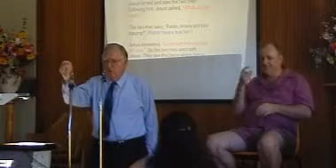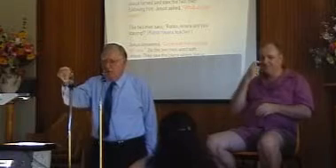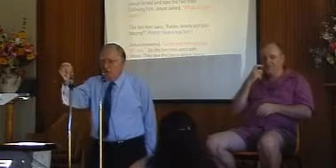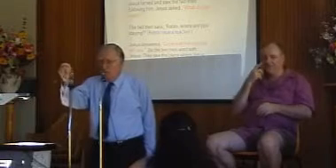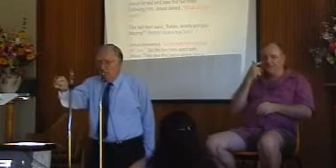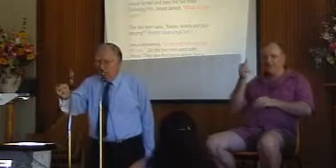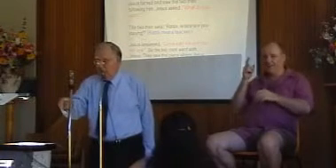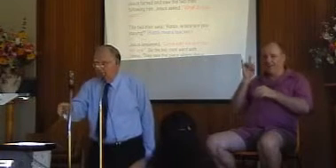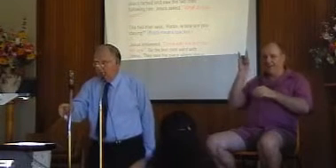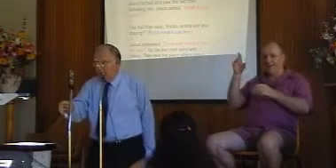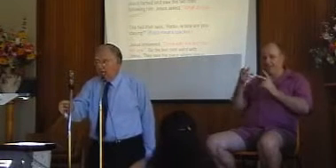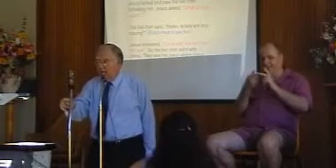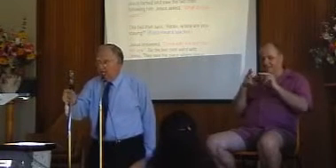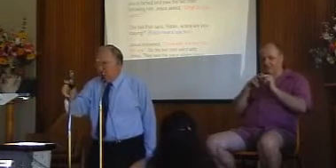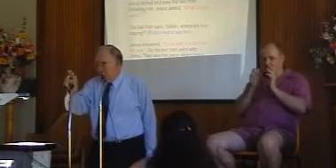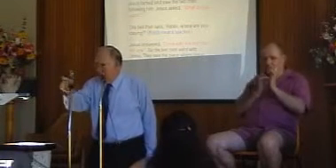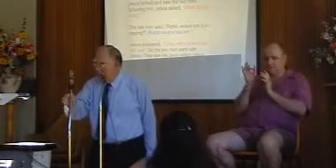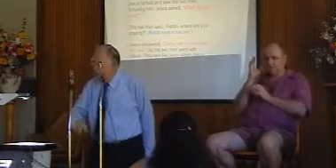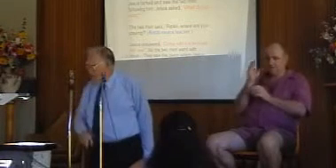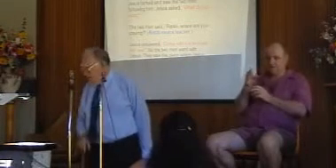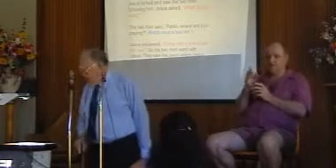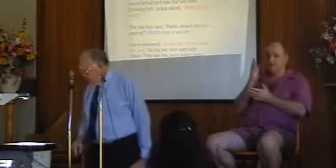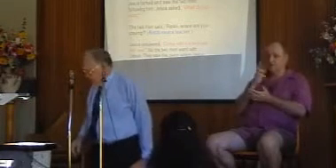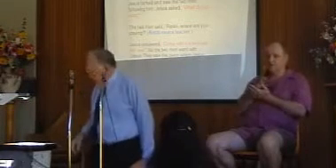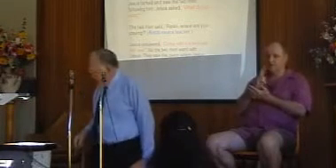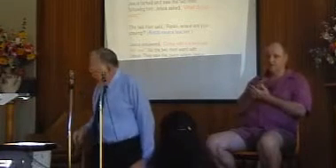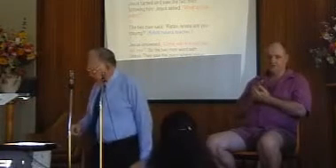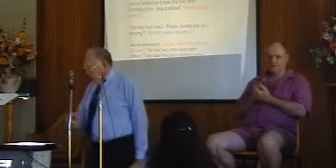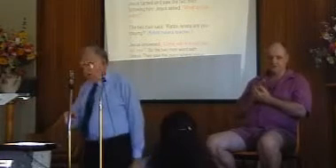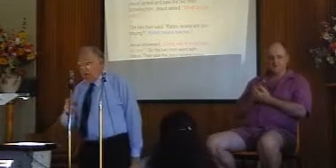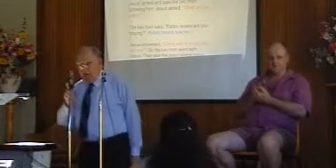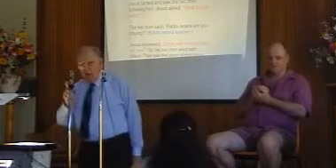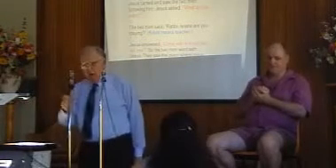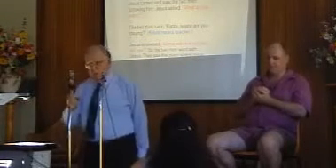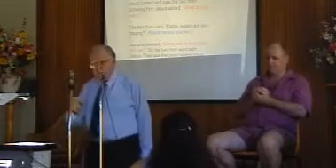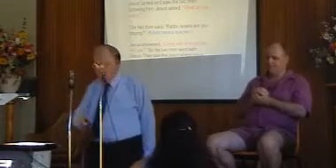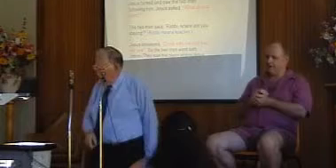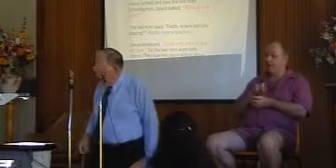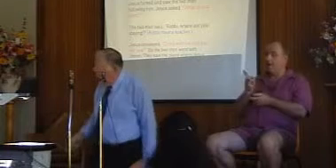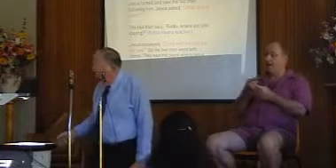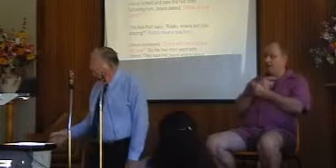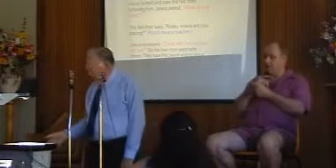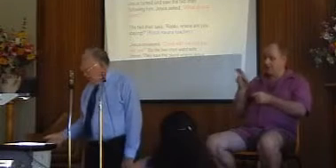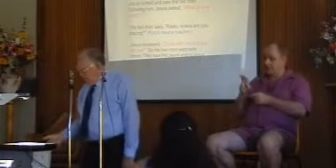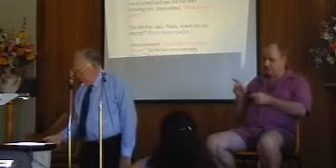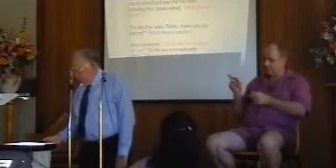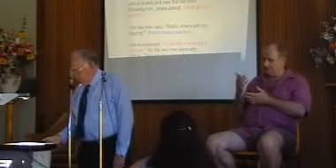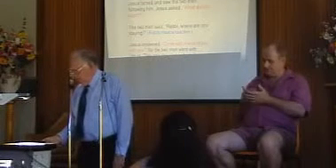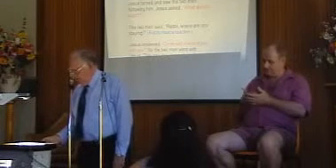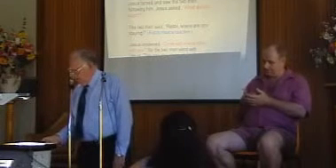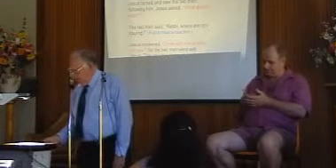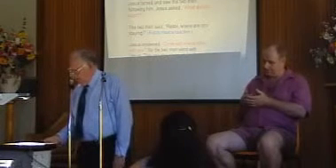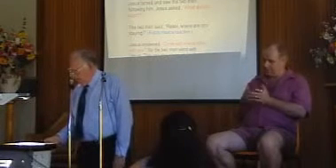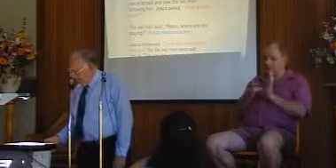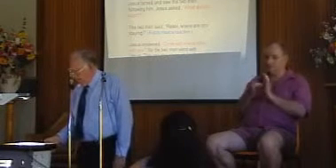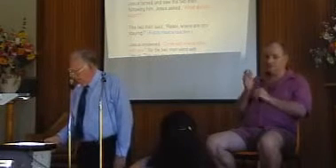Jesus Christ is real. That's what I want to do. But here you've got an open invitation. Jesus